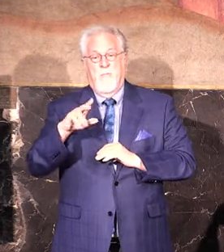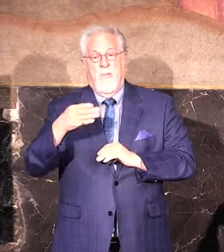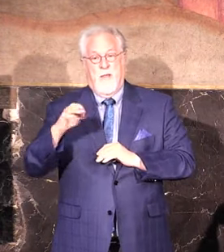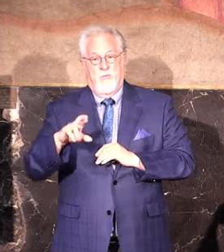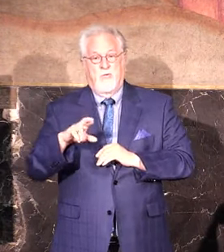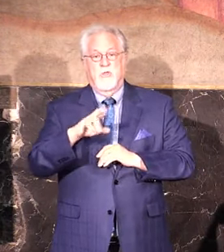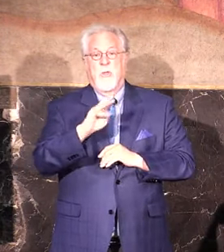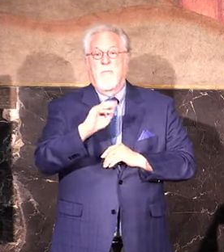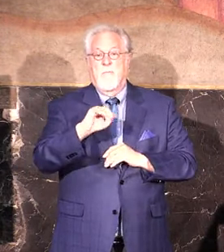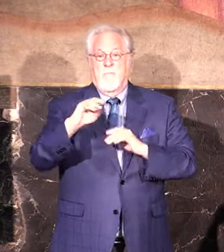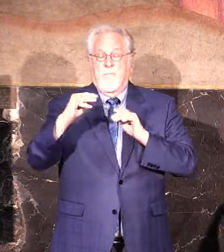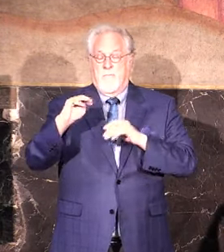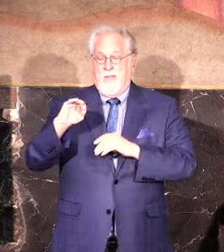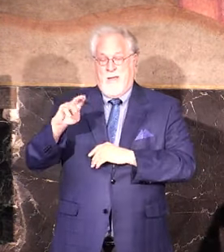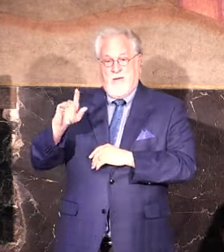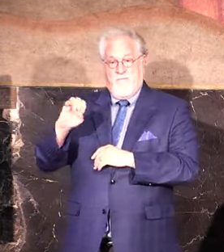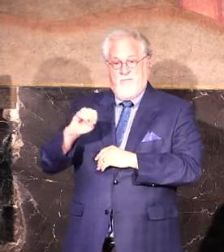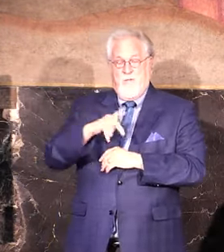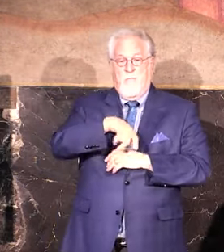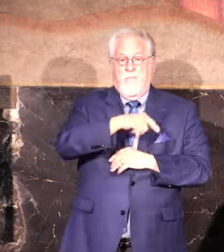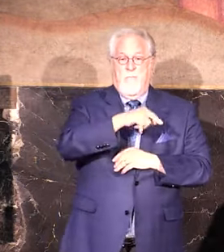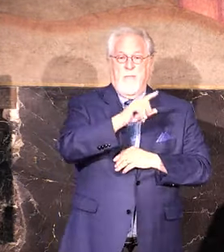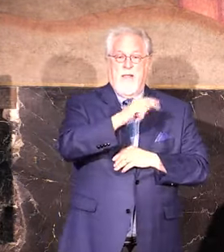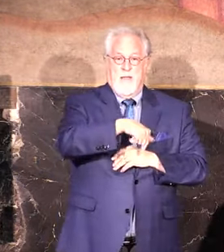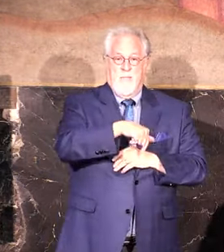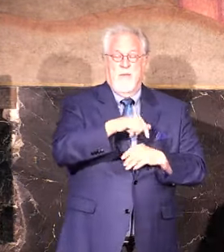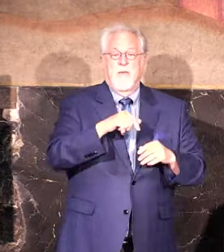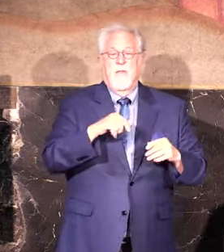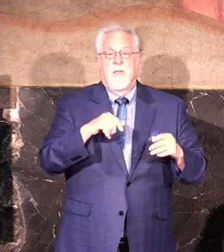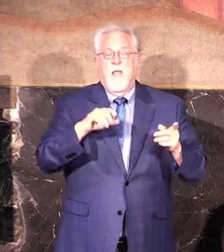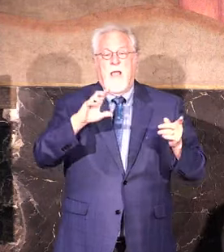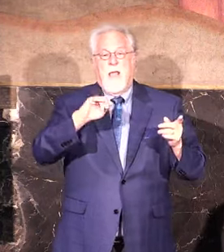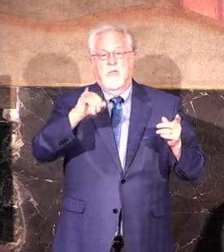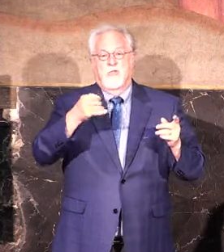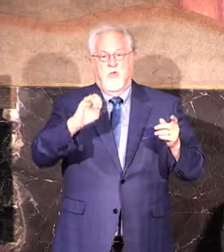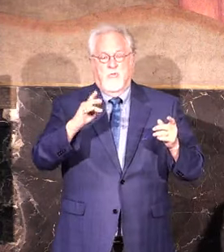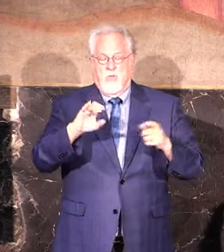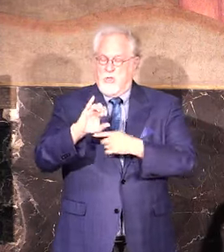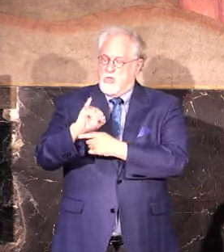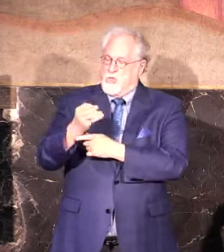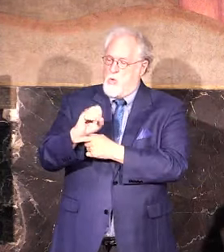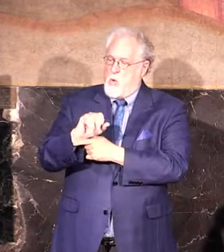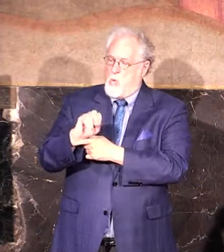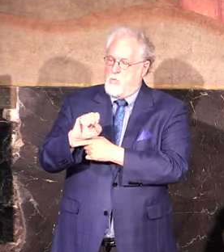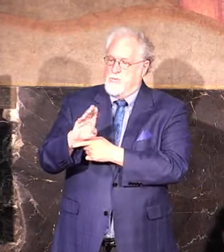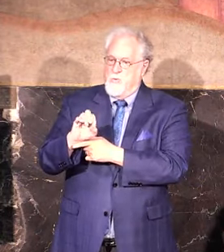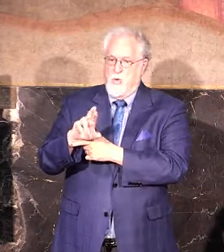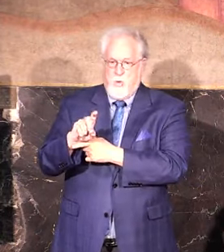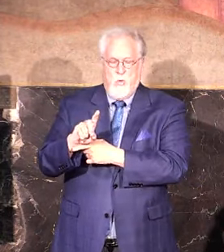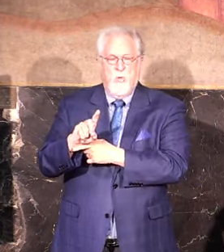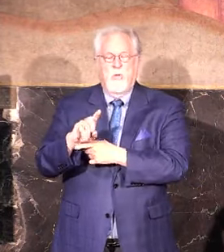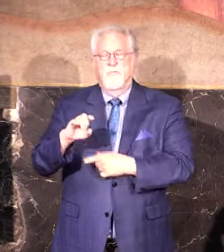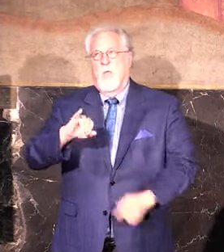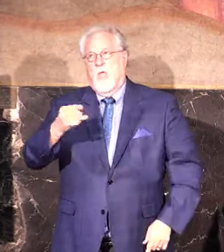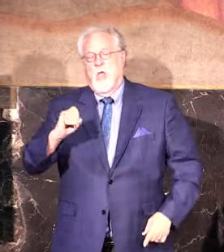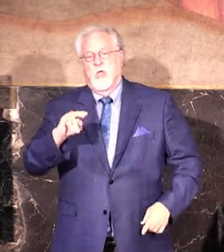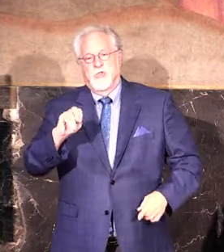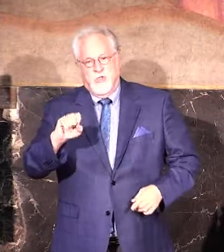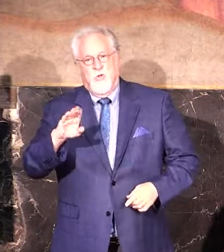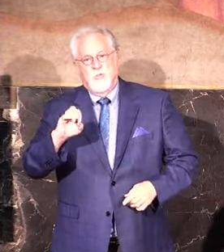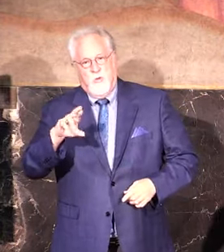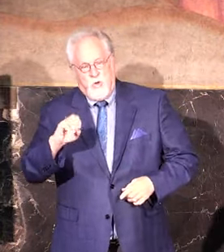Plaquemine, New Iberia, and Jonesboro that are up and running with testing. New Roads, the Walmart